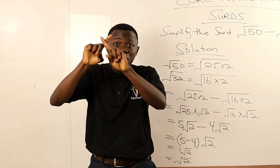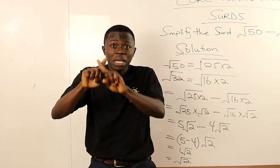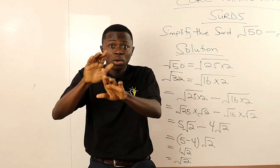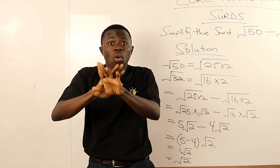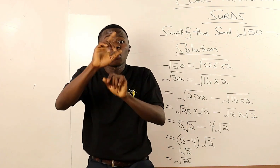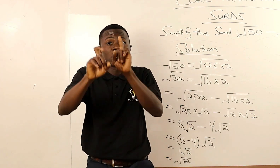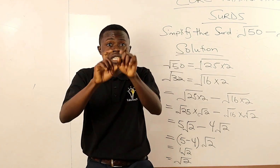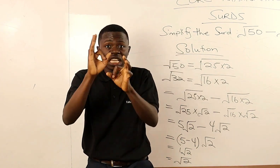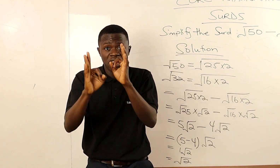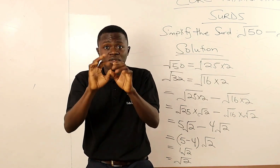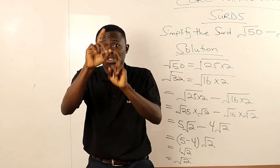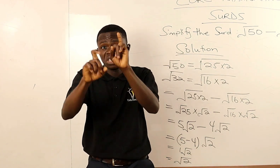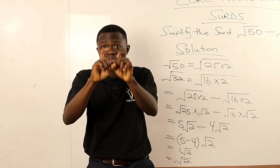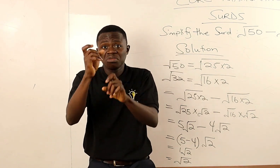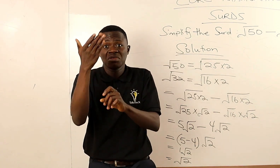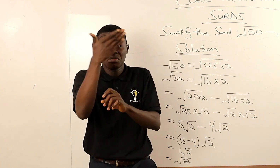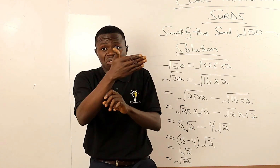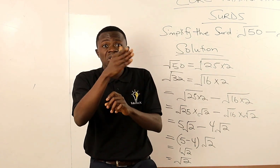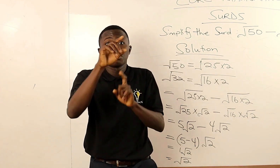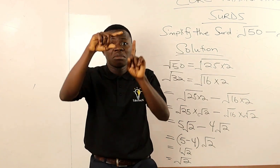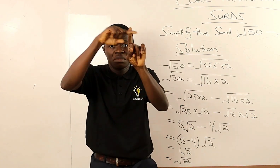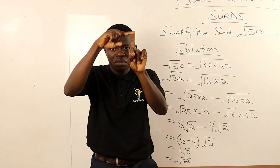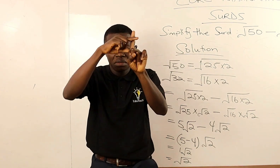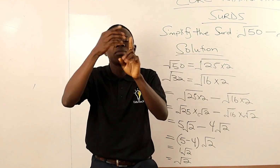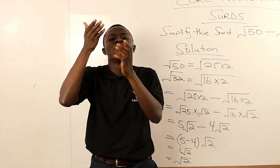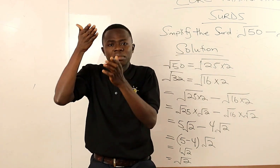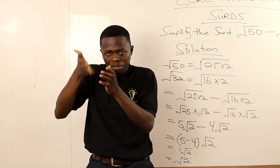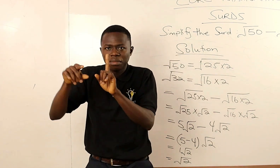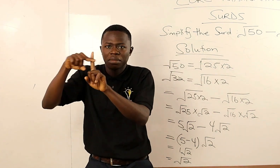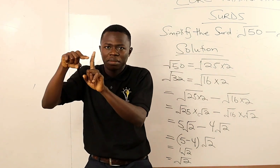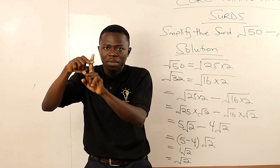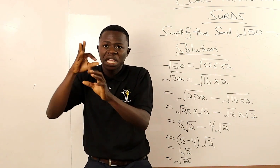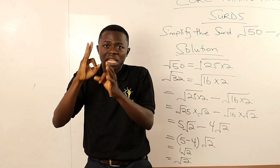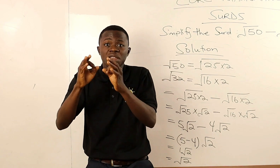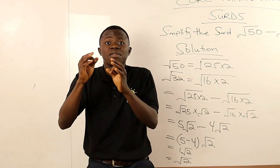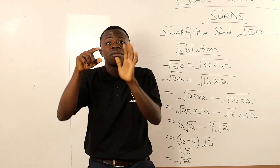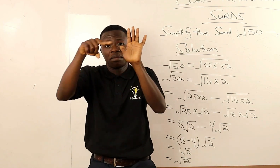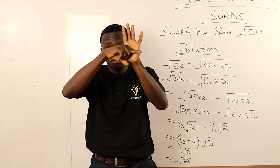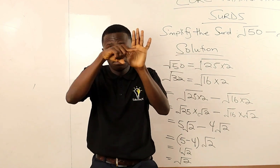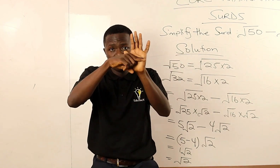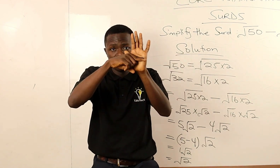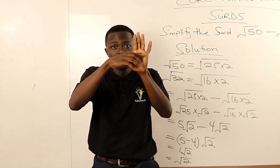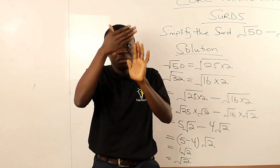subtract, depending on the question, of course. whether it is positive or it is negative.